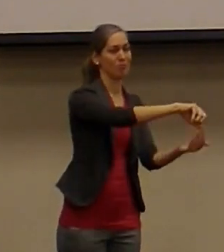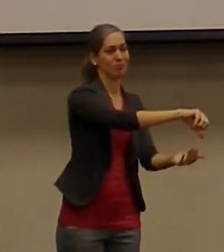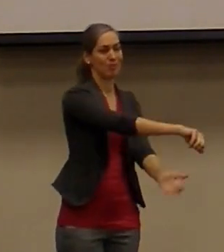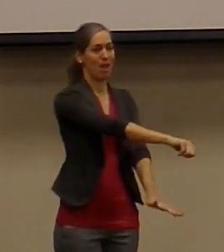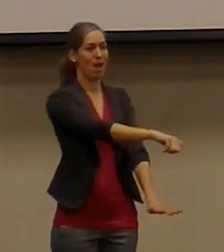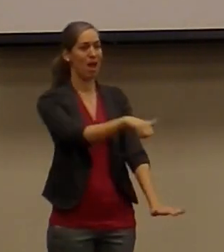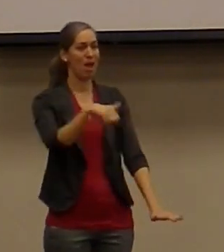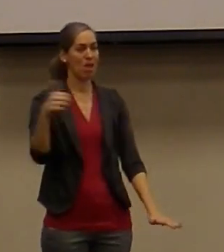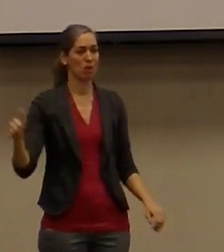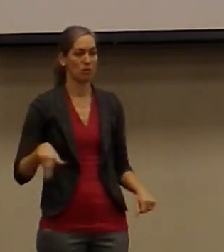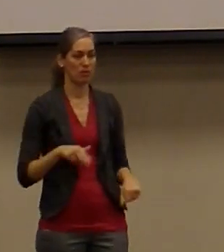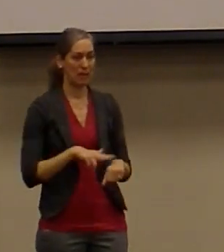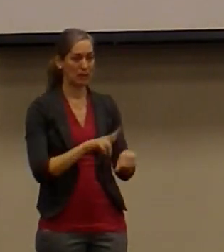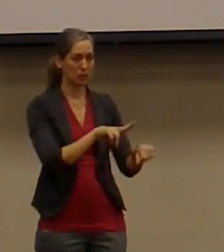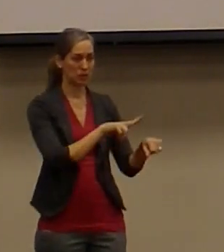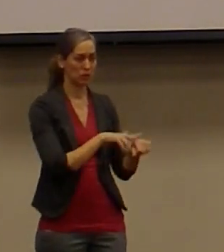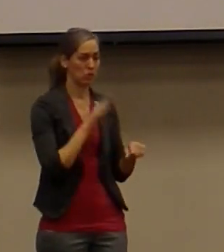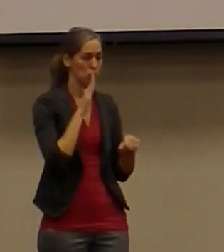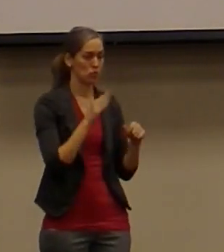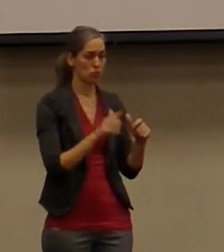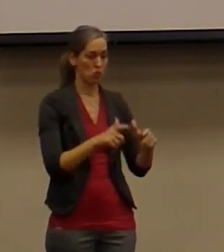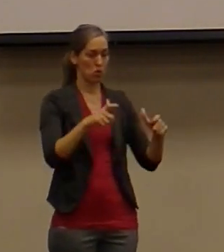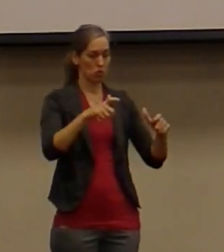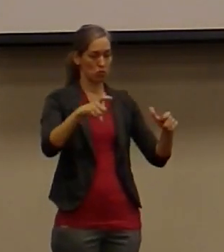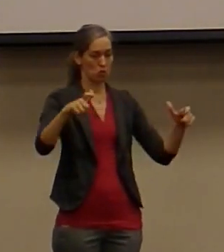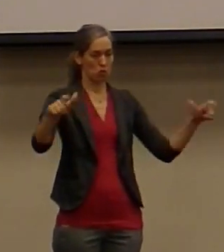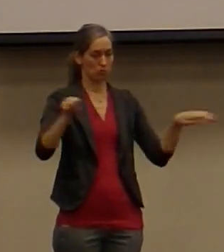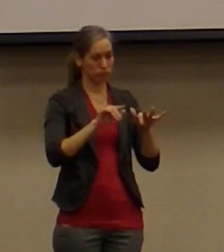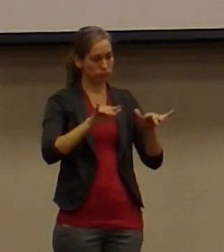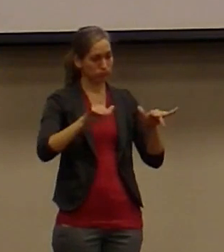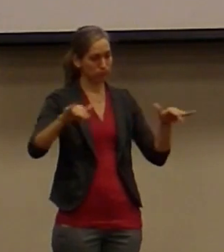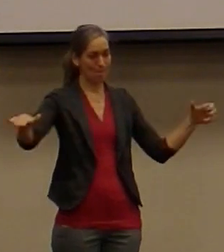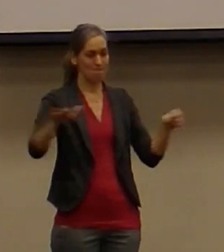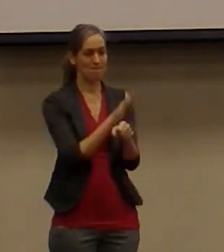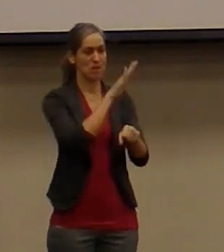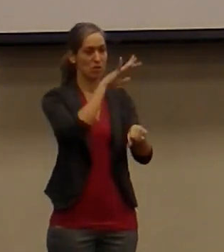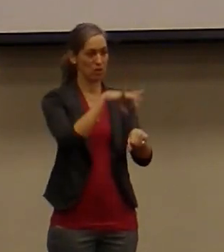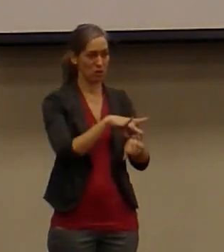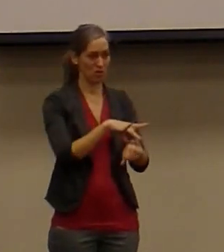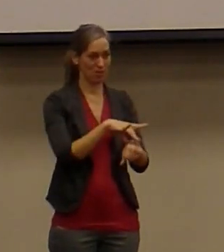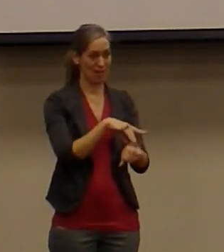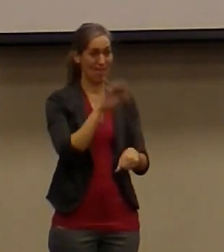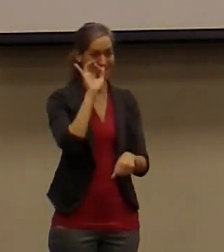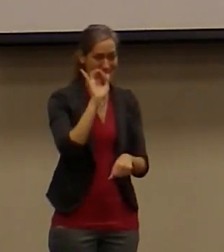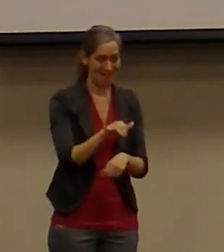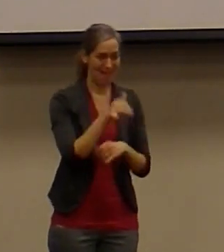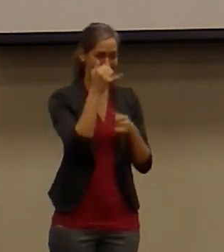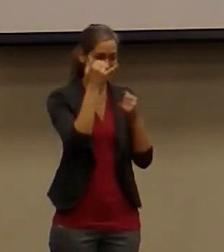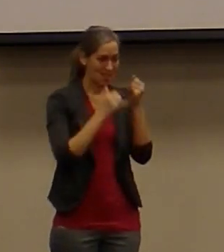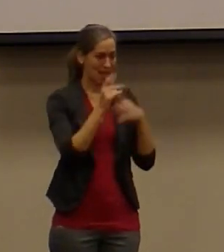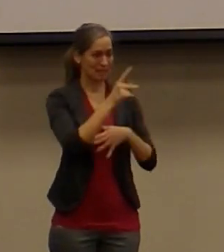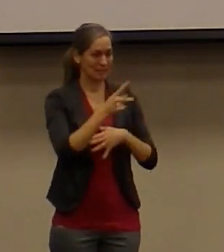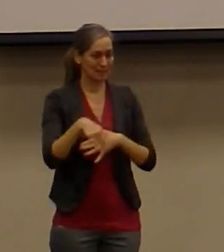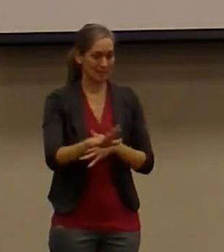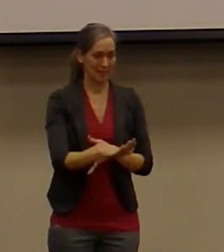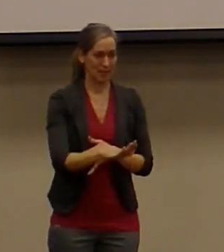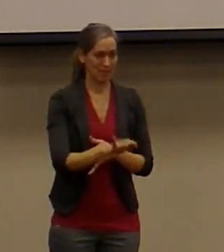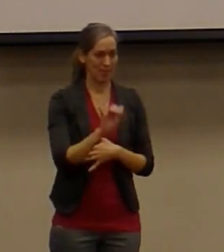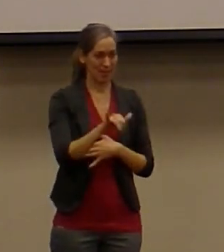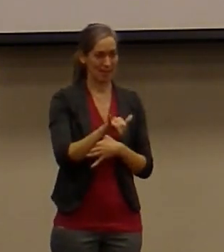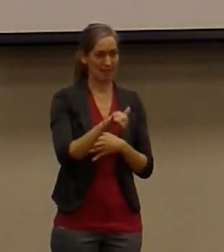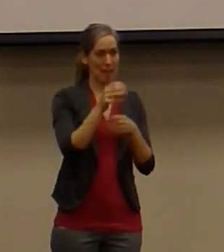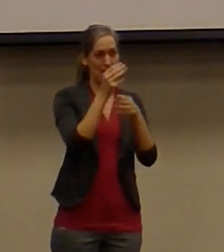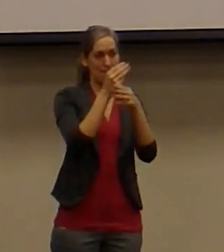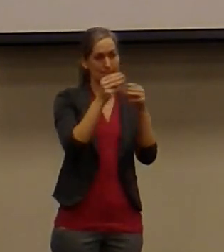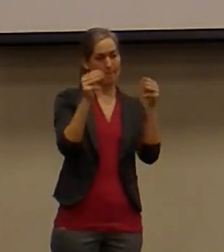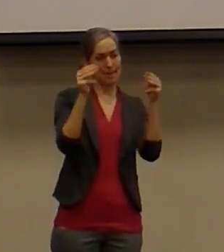of these empires and grow and fill the whole earth. And of course, we recognize that as being a messianic